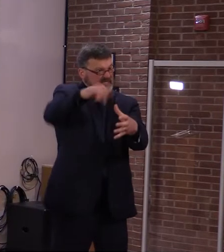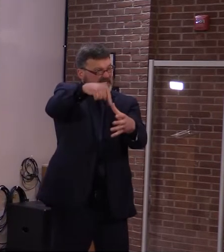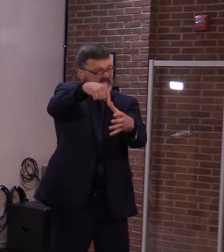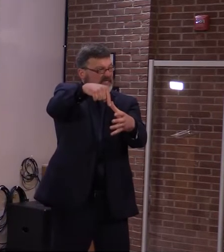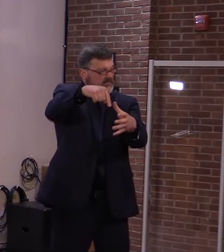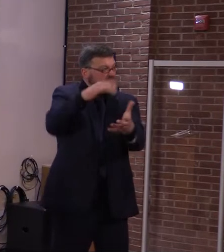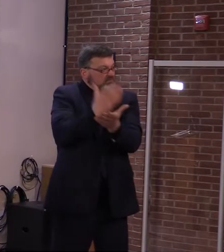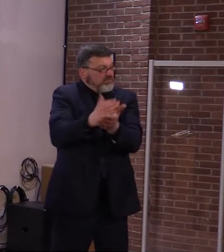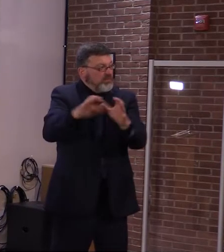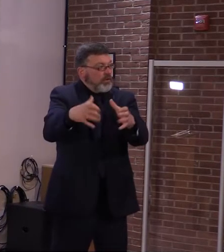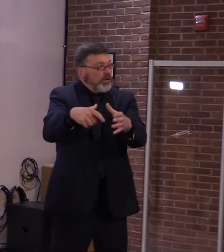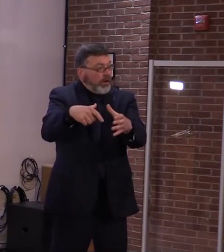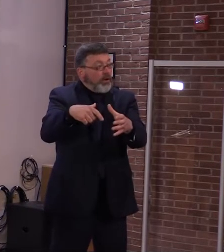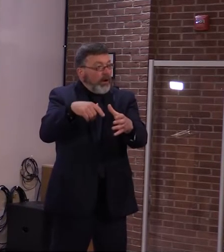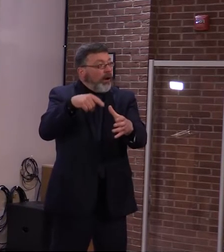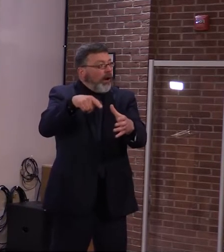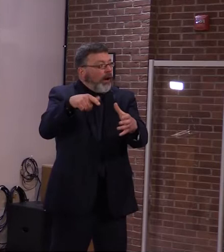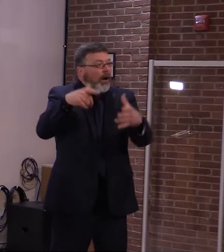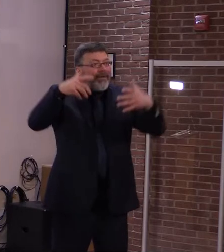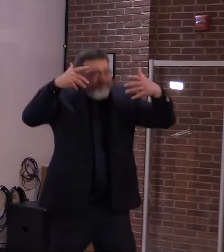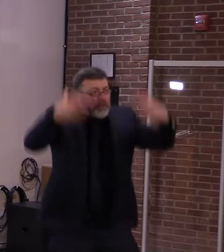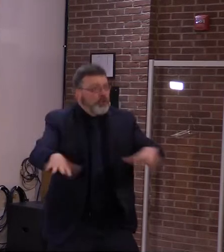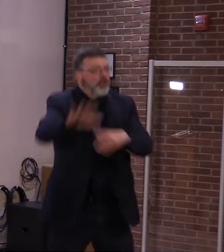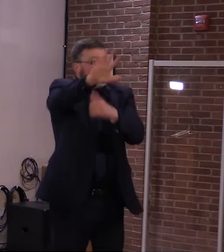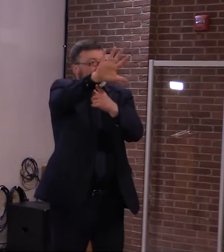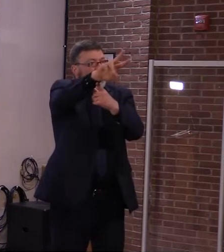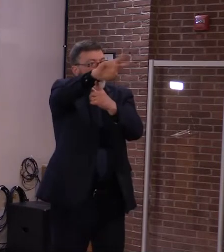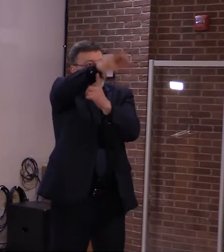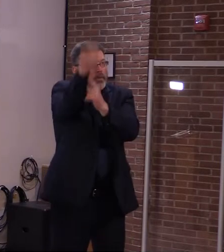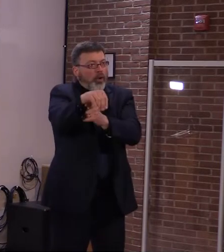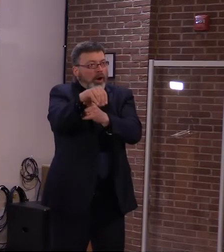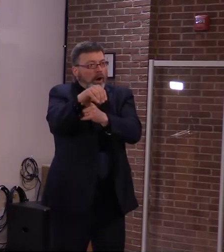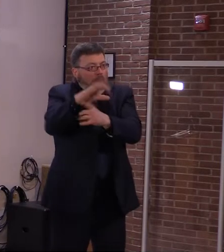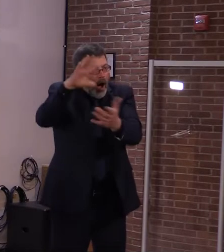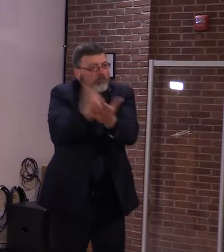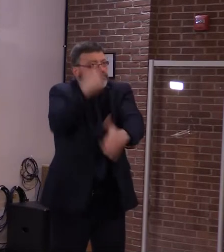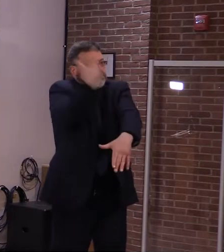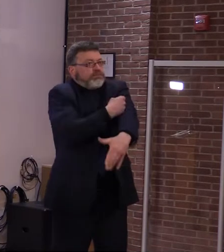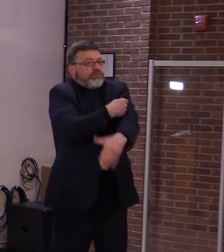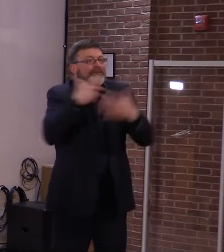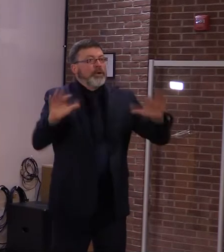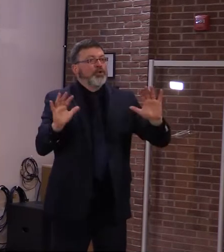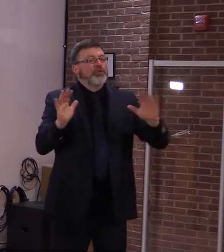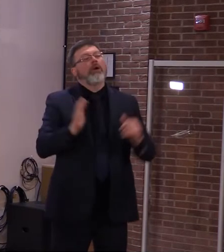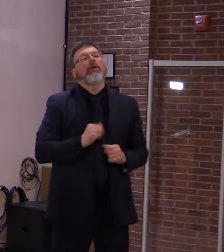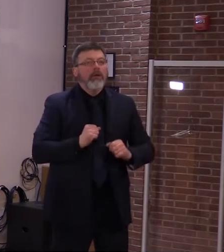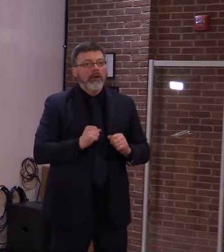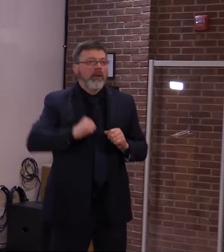305,100 people have been vaccinated against COVID-19.